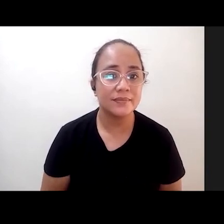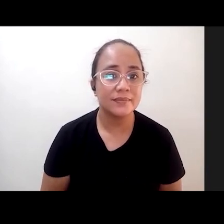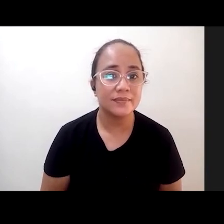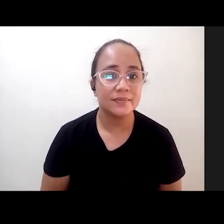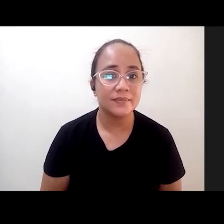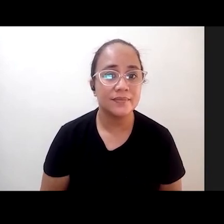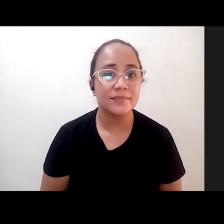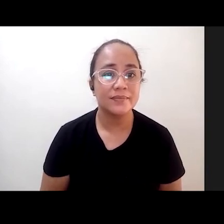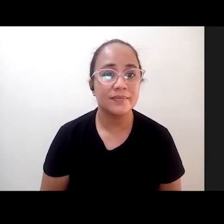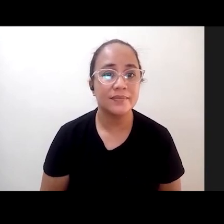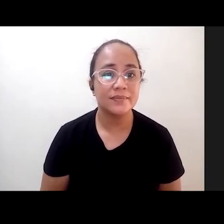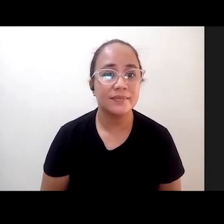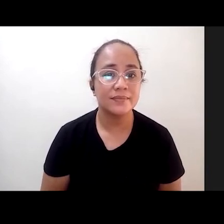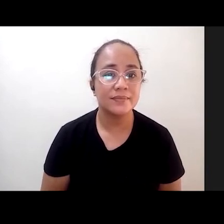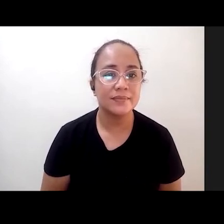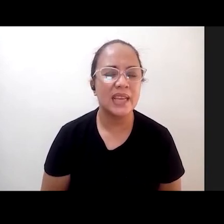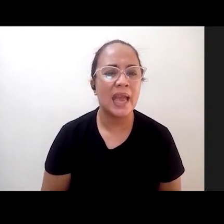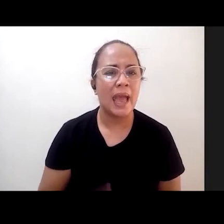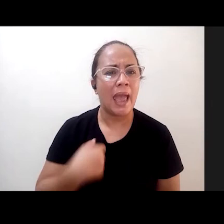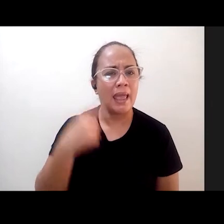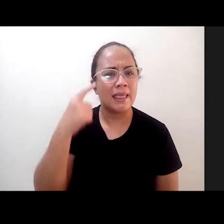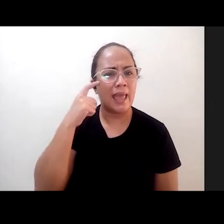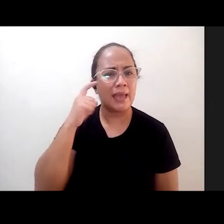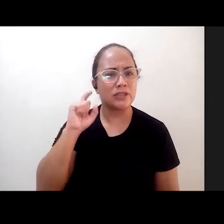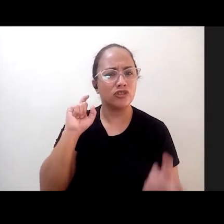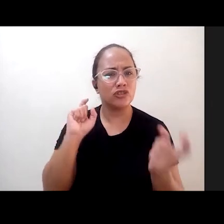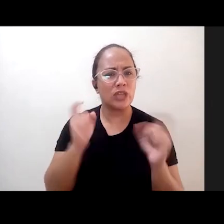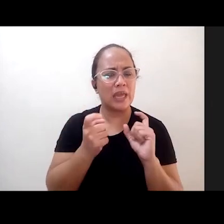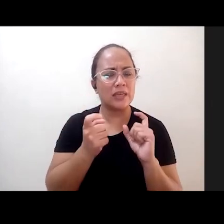Yeah, I think you should change